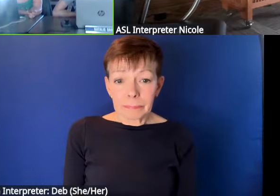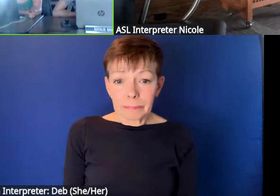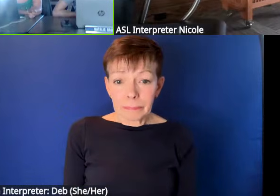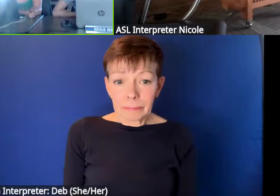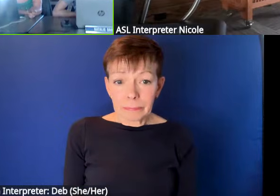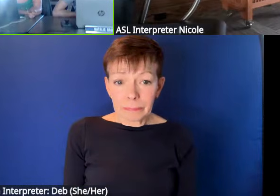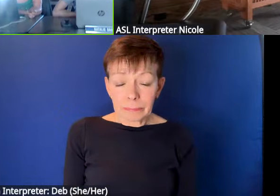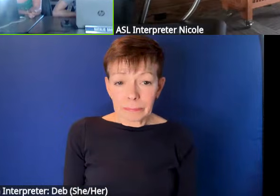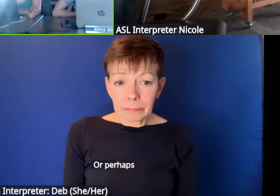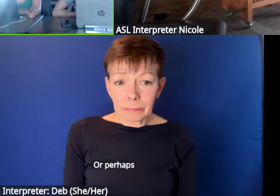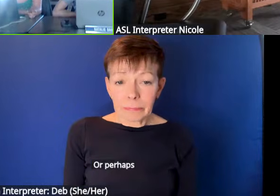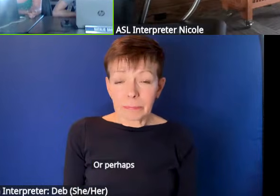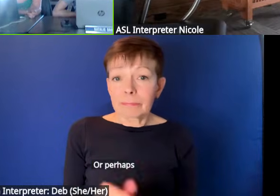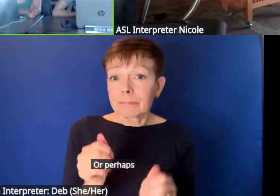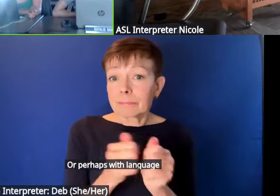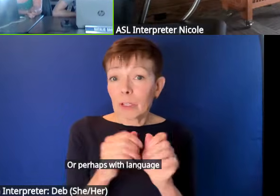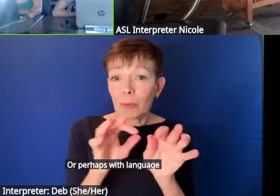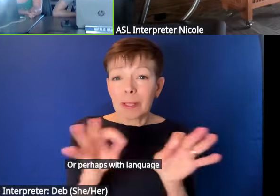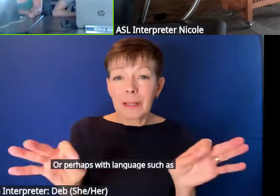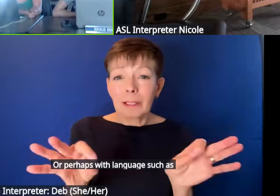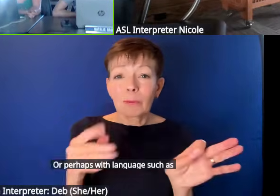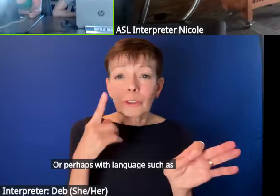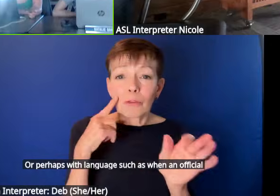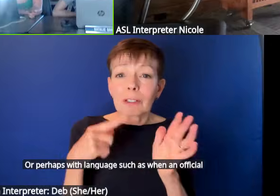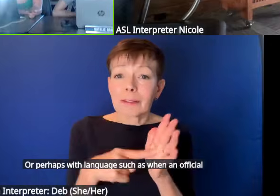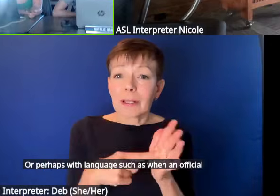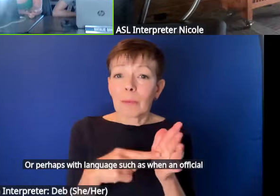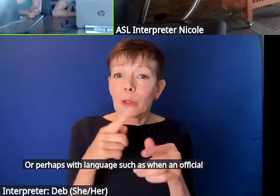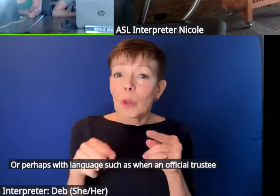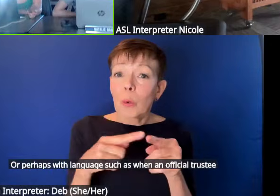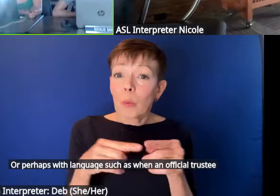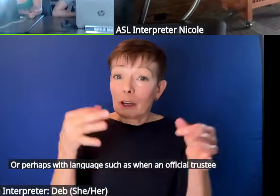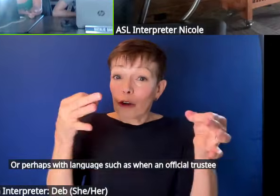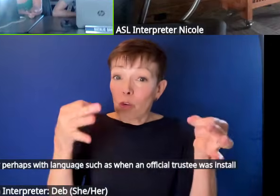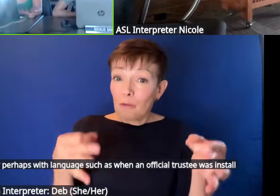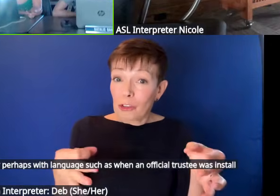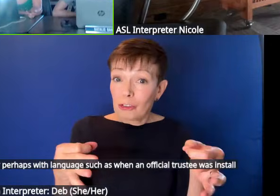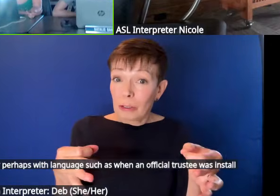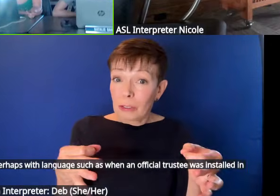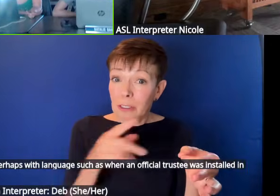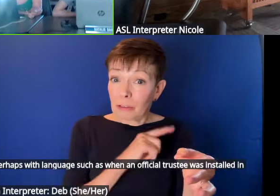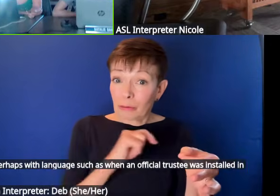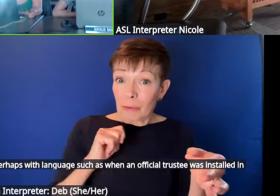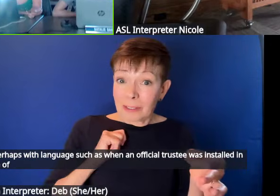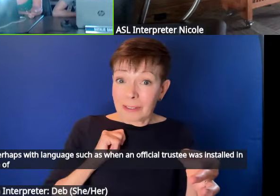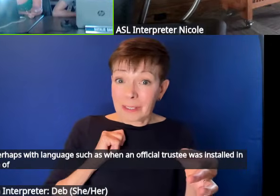Perhaps with language such as when an official trustee was installed in place of the elected board.